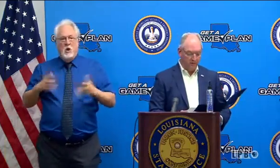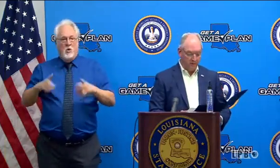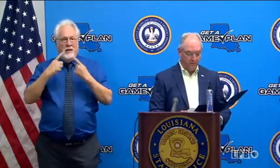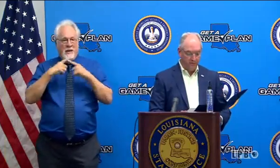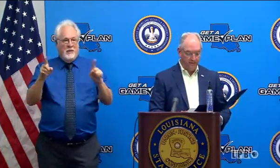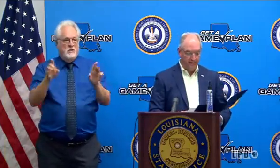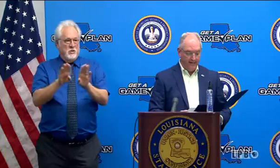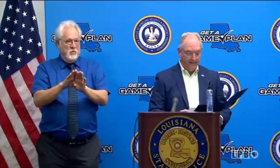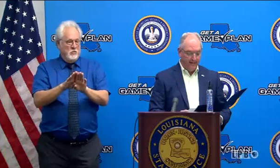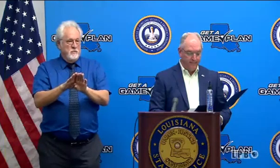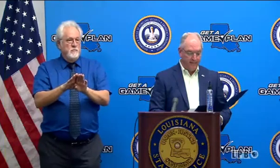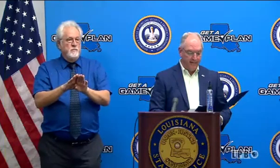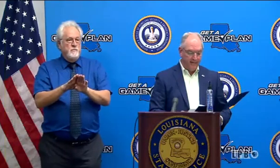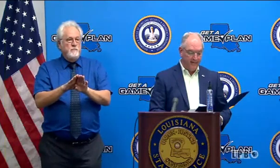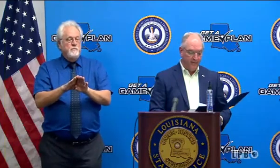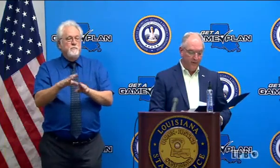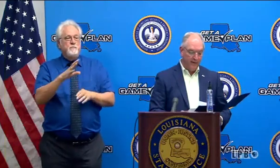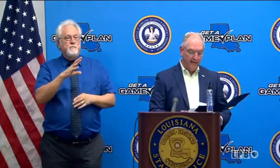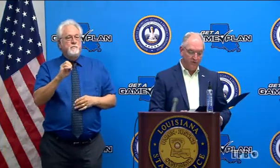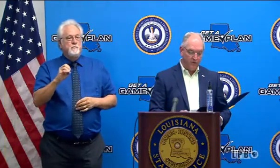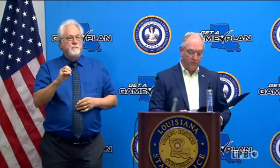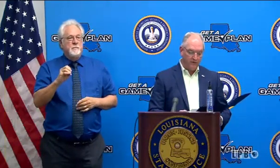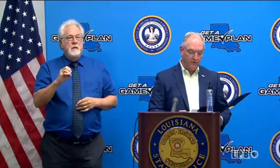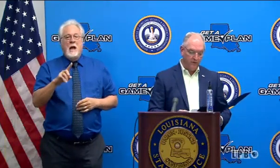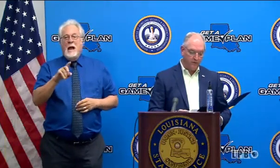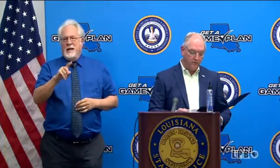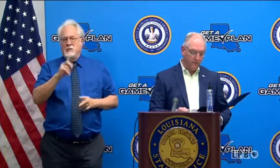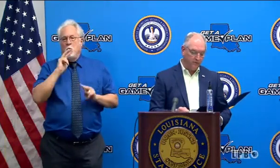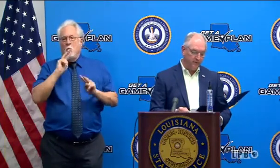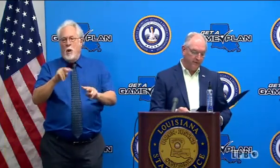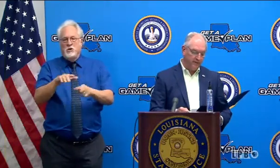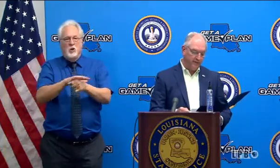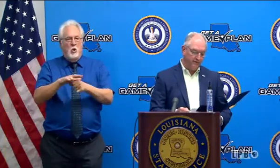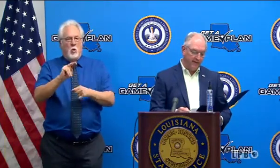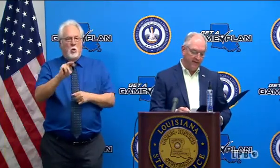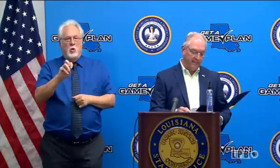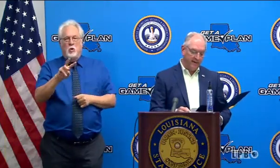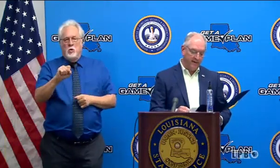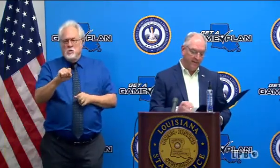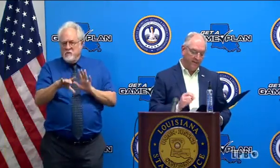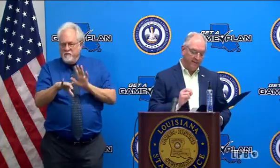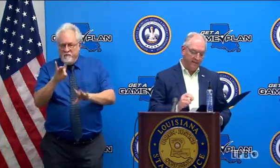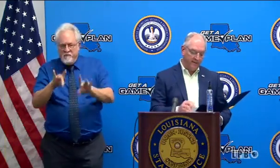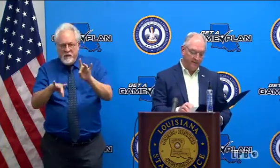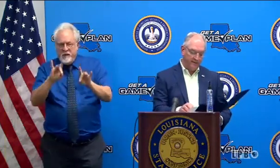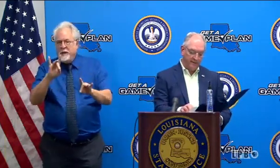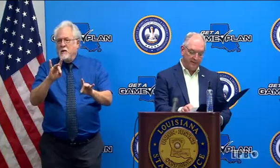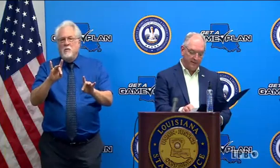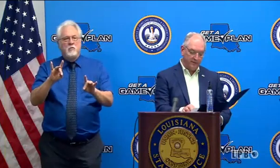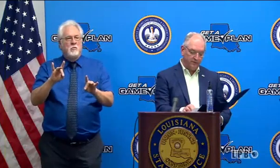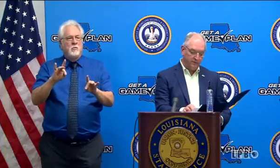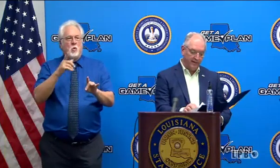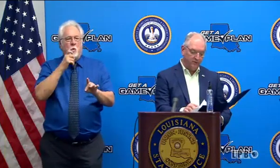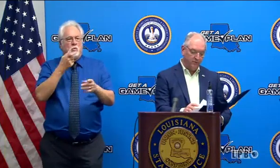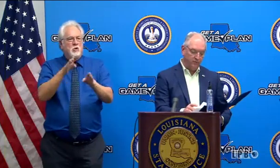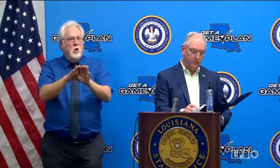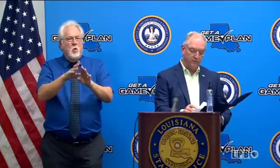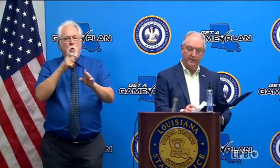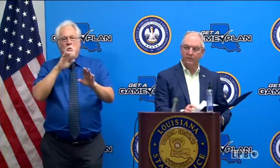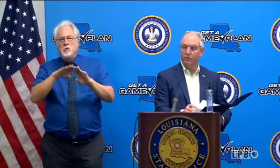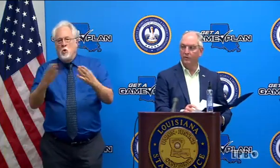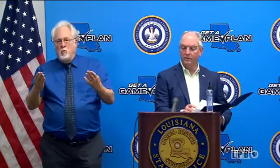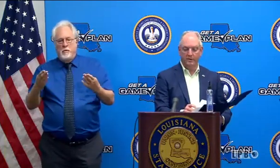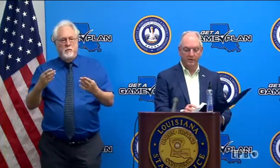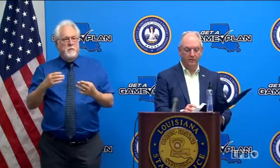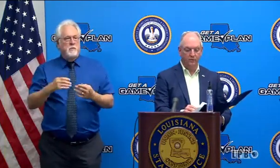announced closures, and we would ask you to watch your local news to find out about the latest closure announcements, whether